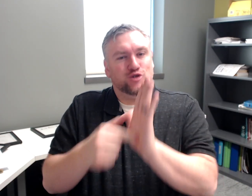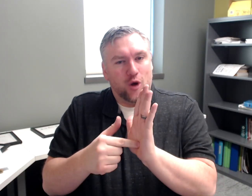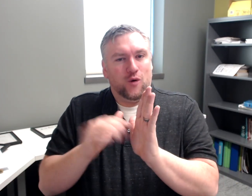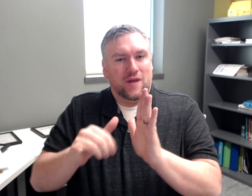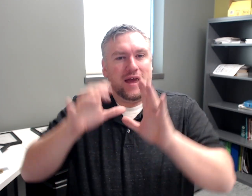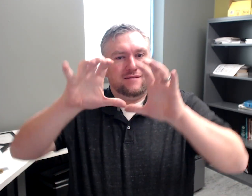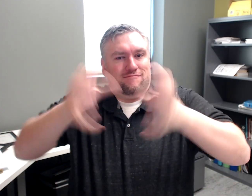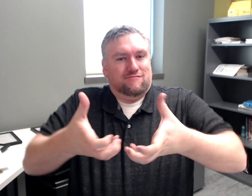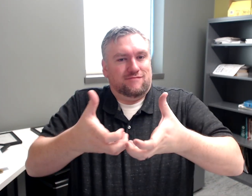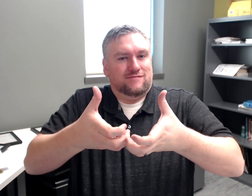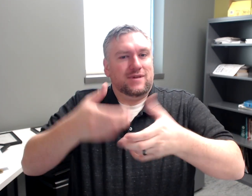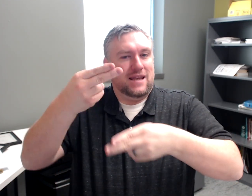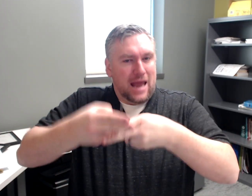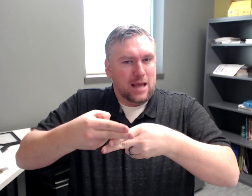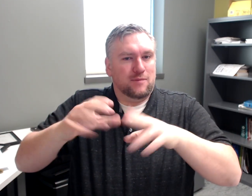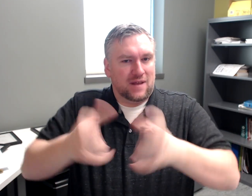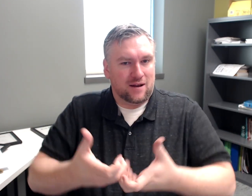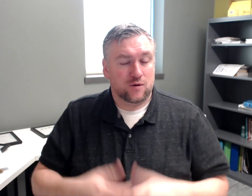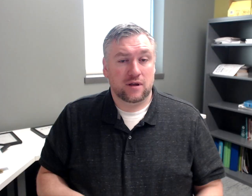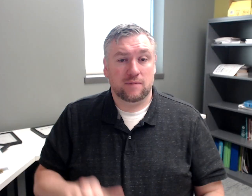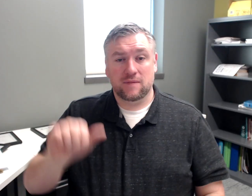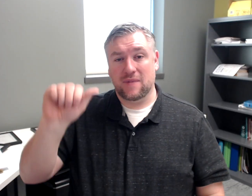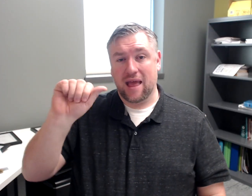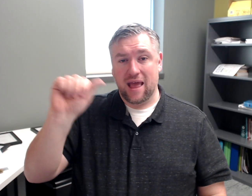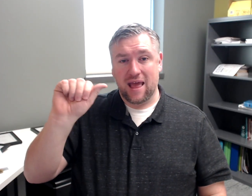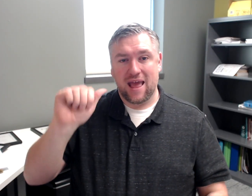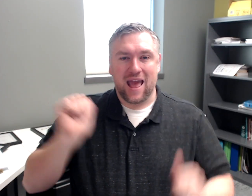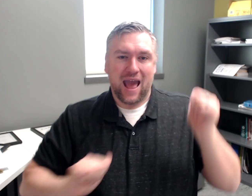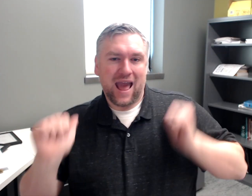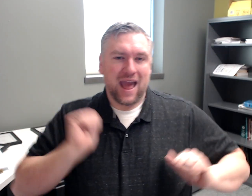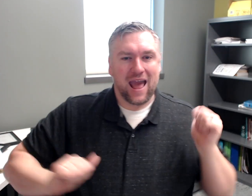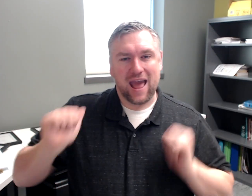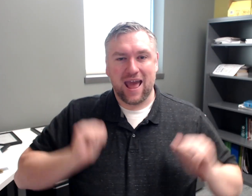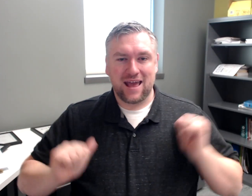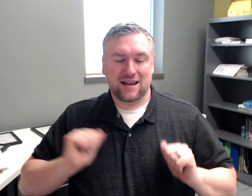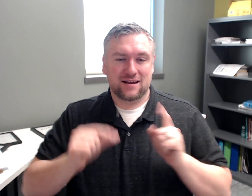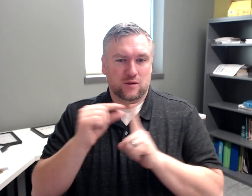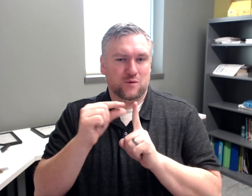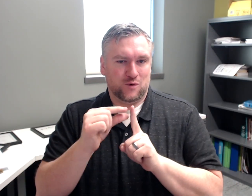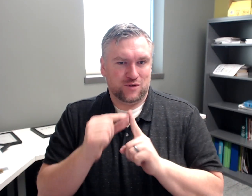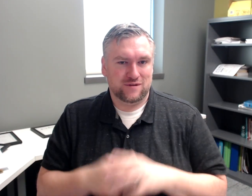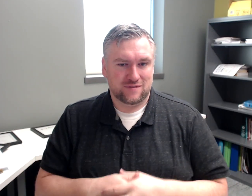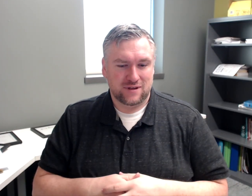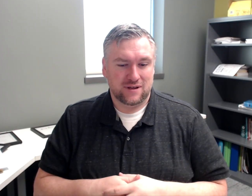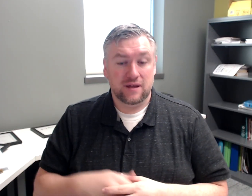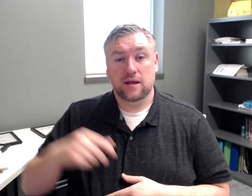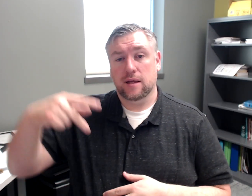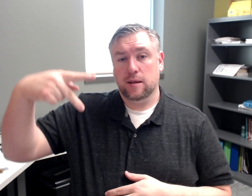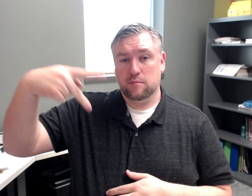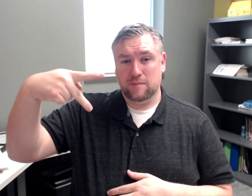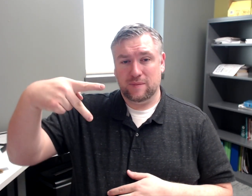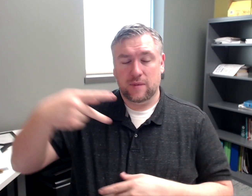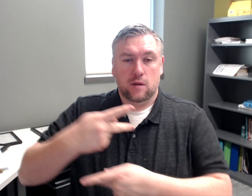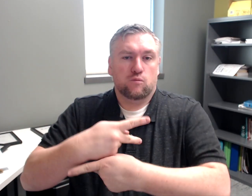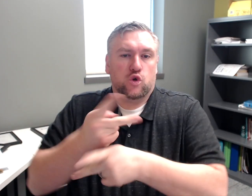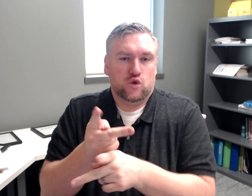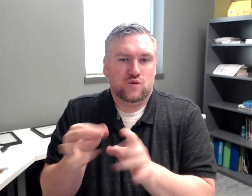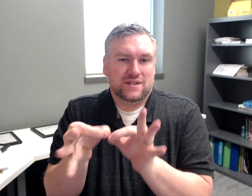They may not understand the relationship, so help them name categories. A is act it out, act out the word. And then P